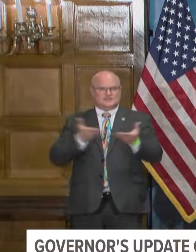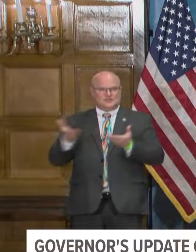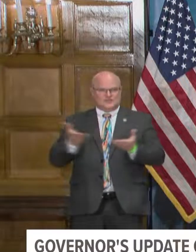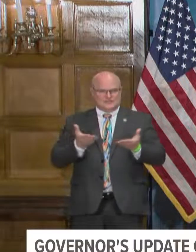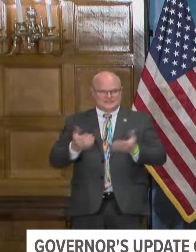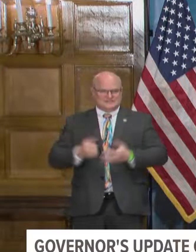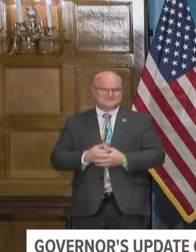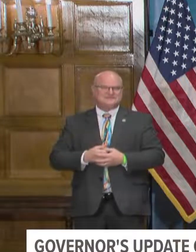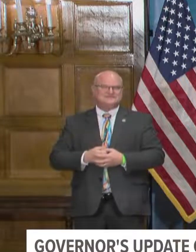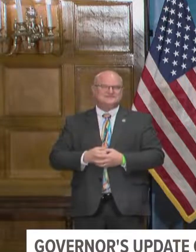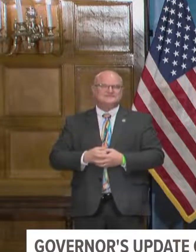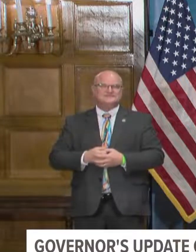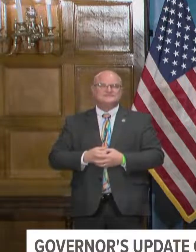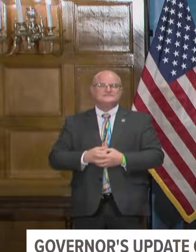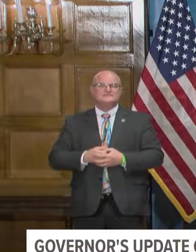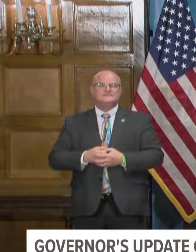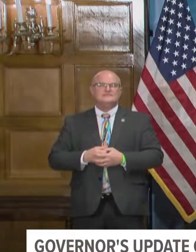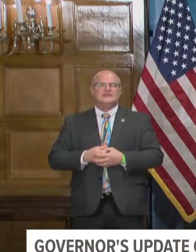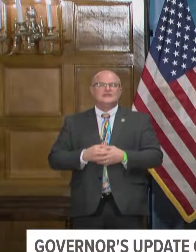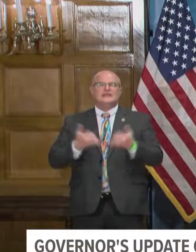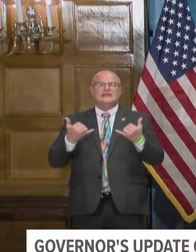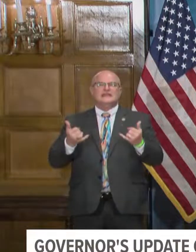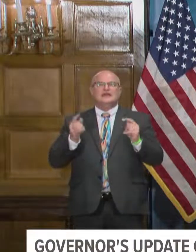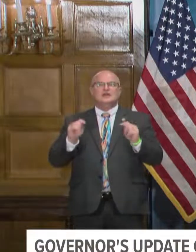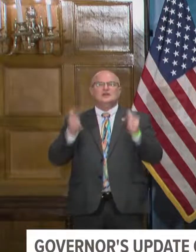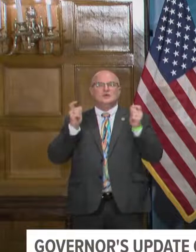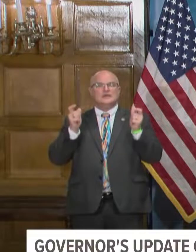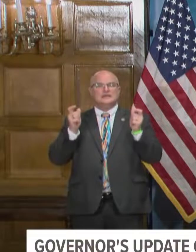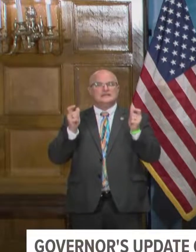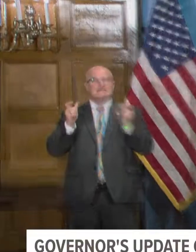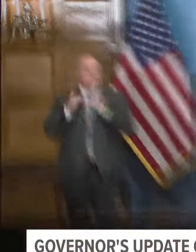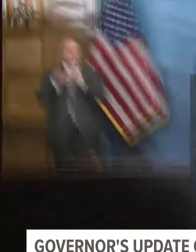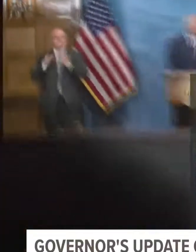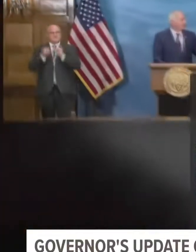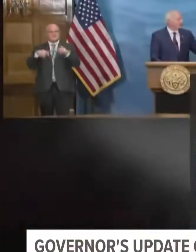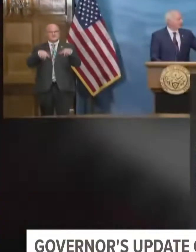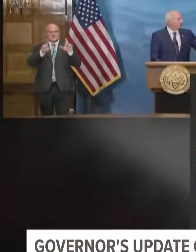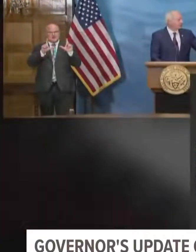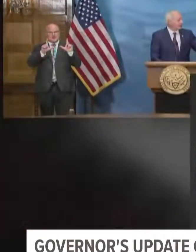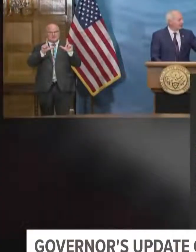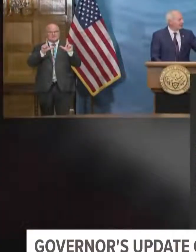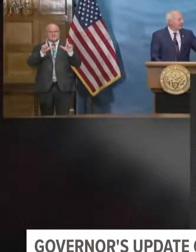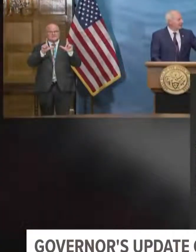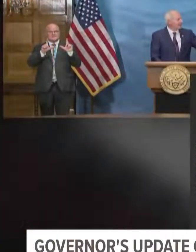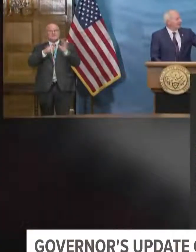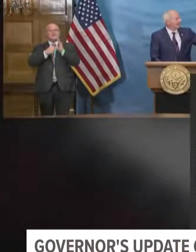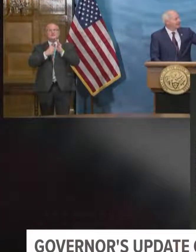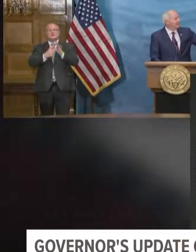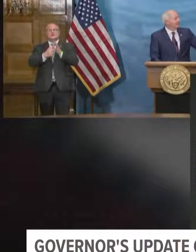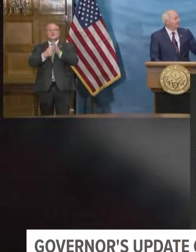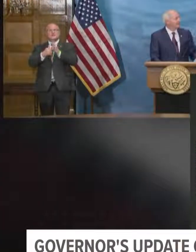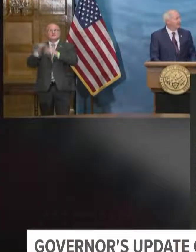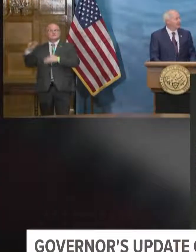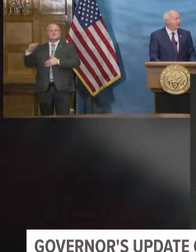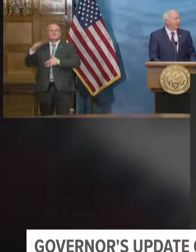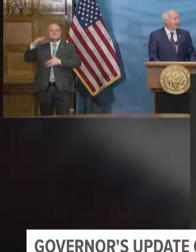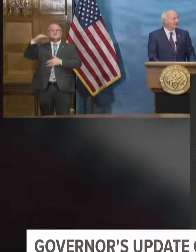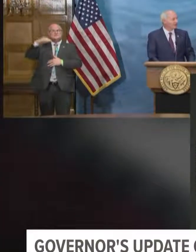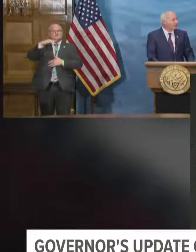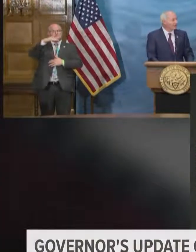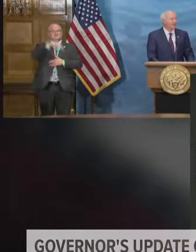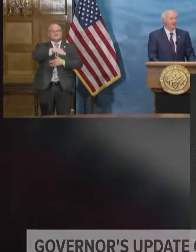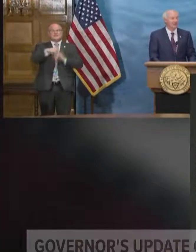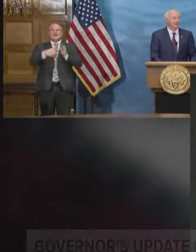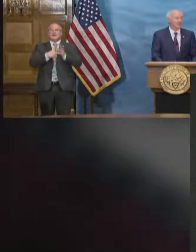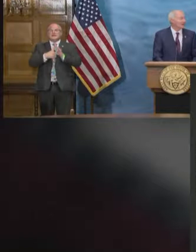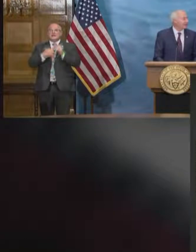opportunity. Let me quickly go through the graphs just to show the trend lines. These are all going in